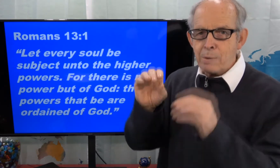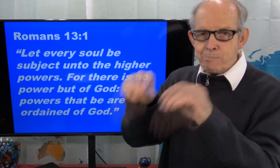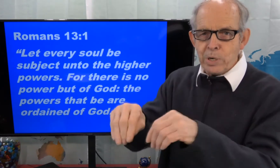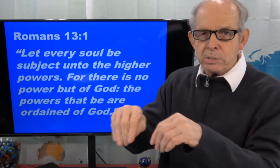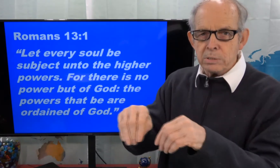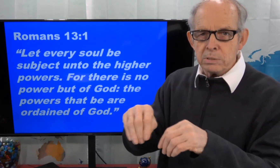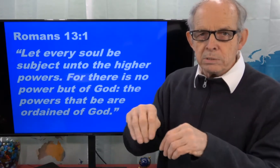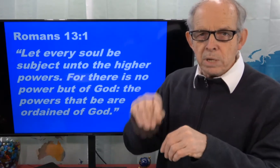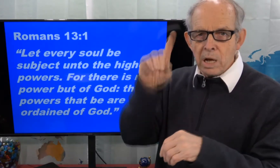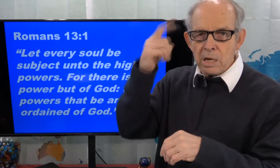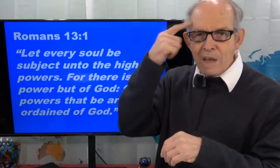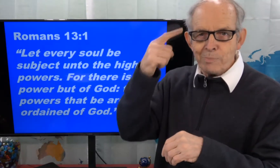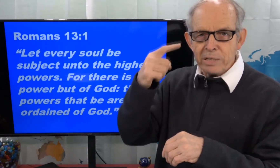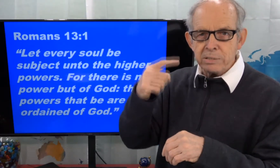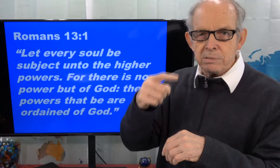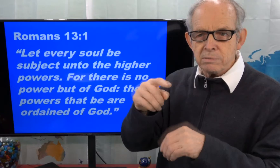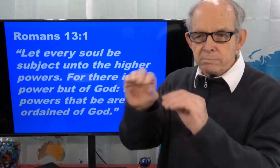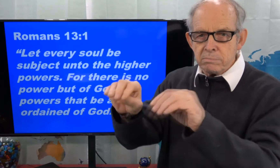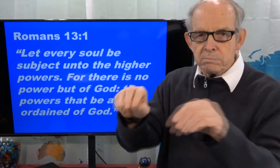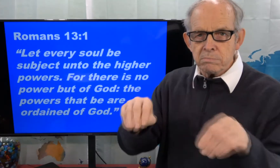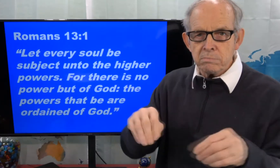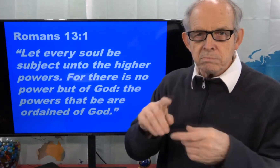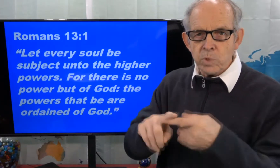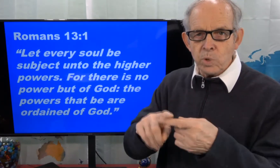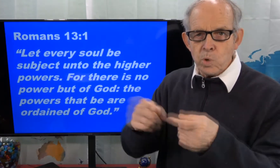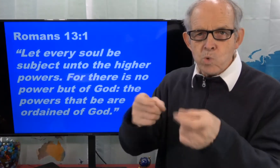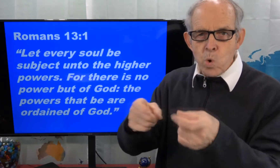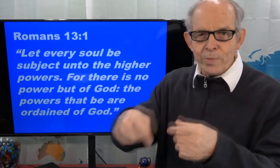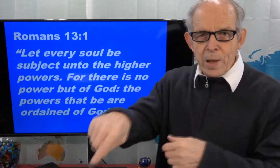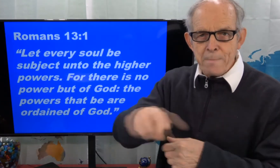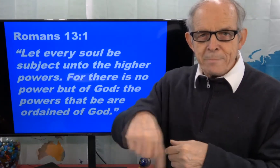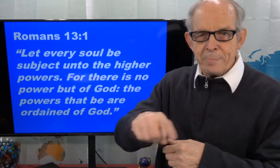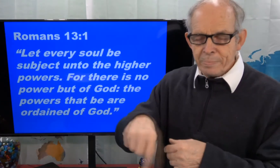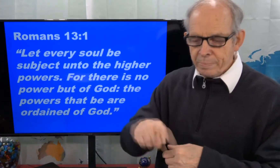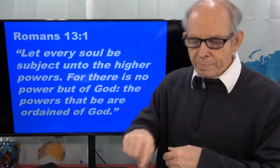will. Government, they rule them.